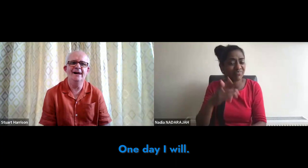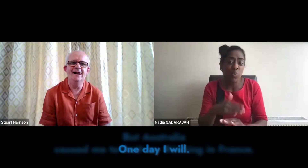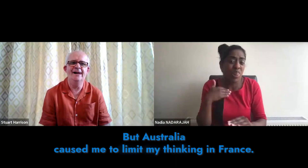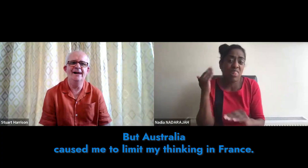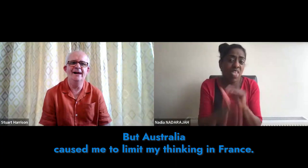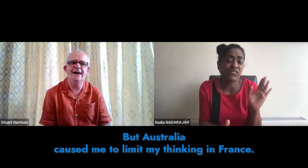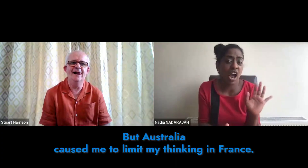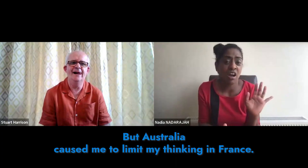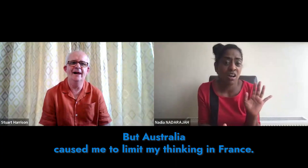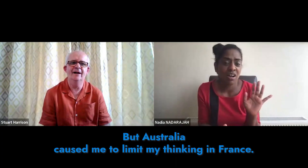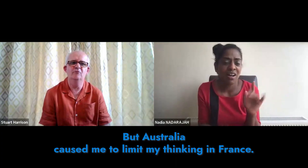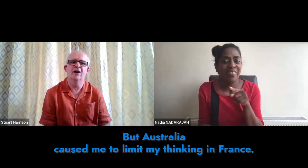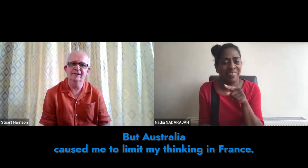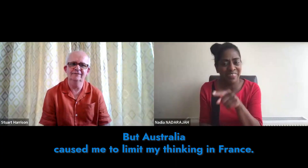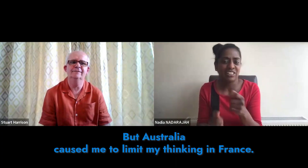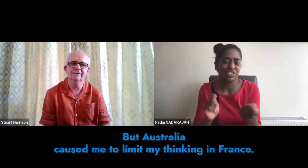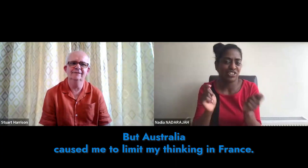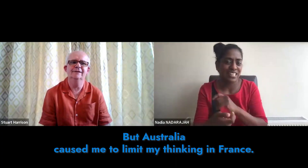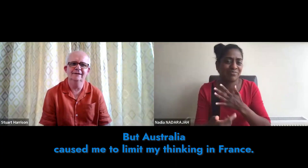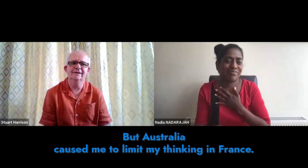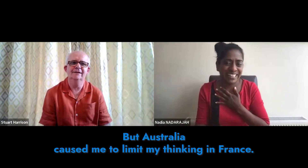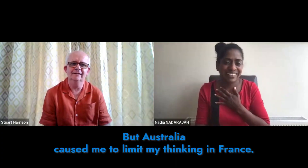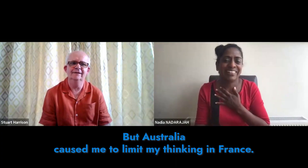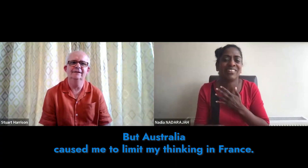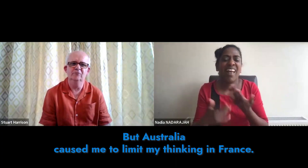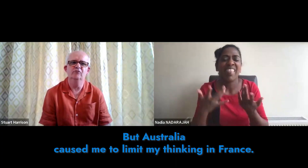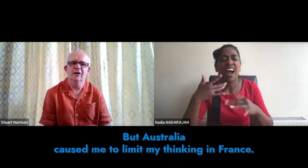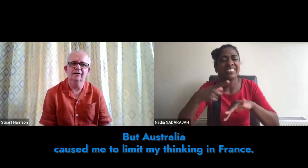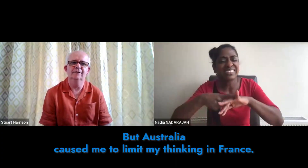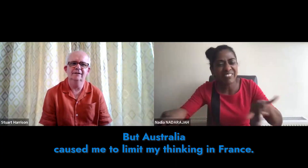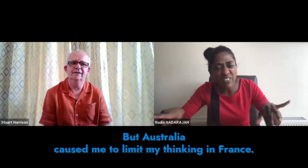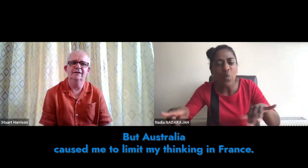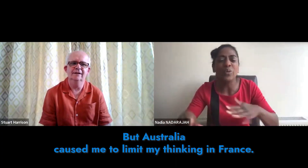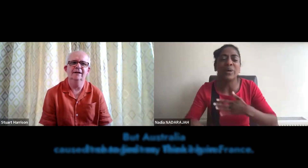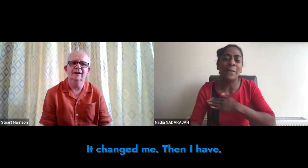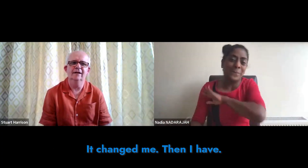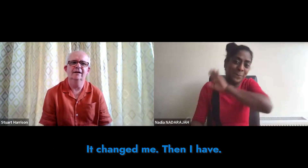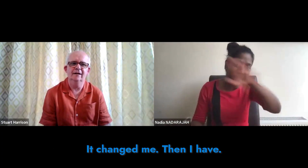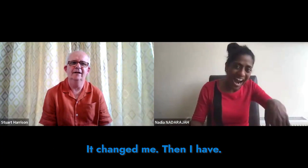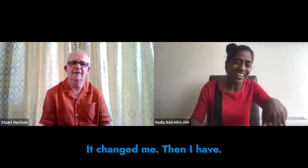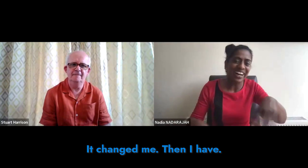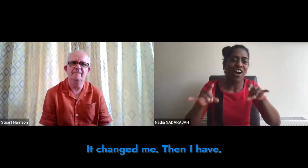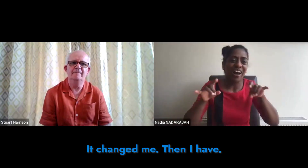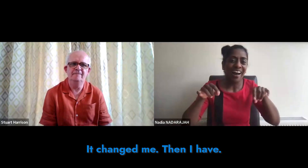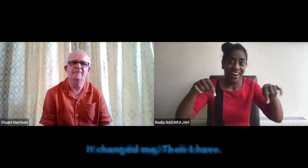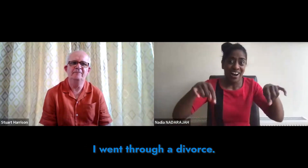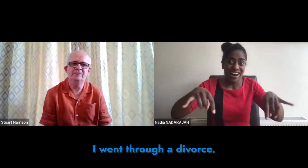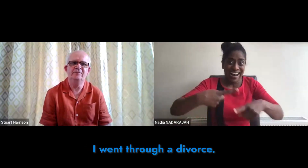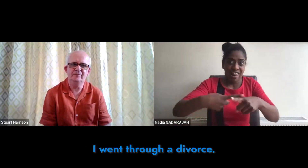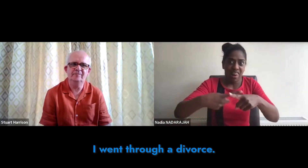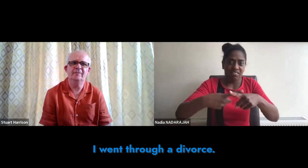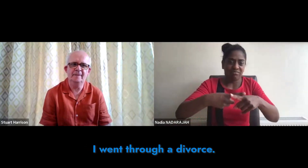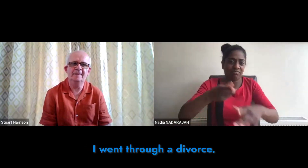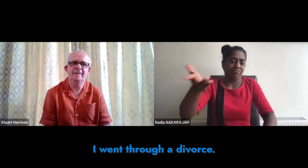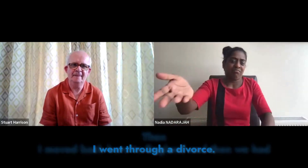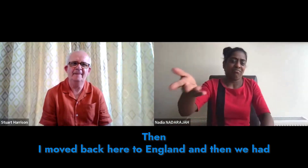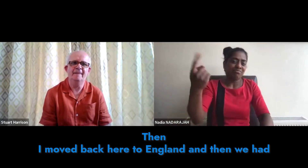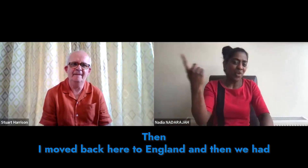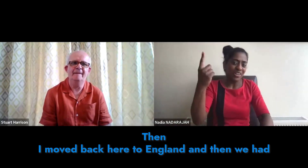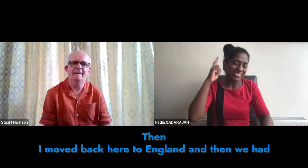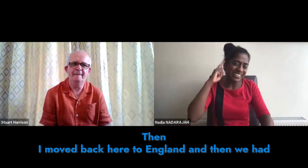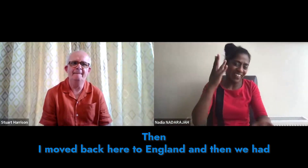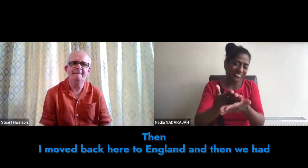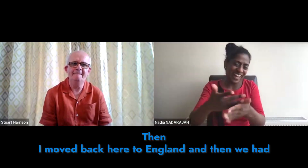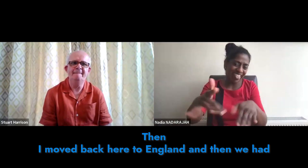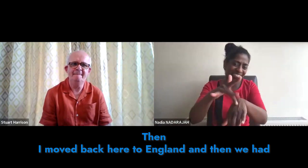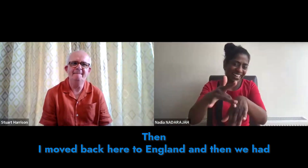I will, but Australia caused me to limit my thinking. In France, it changed me. Then I went through a divorce. Then